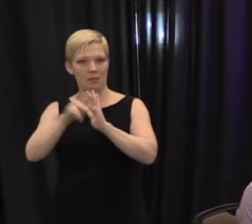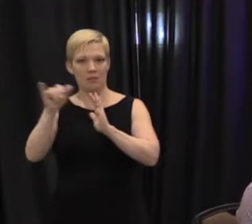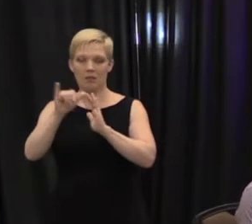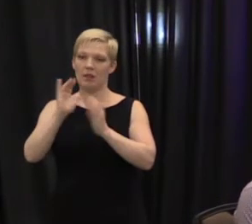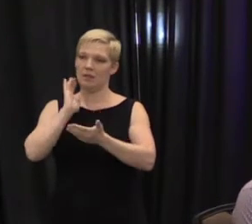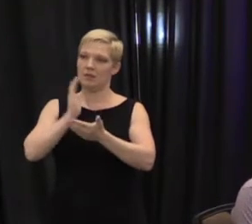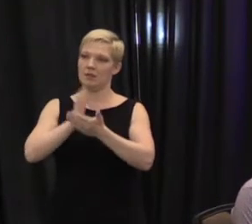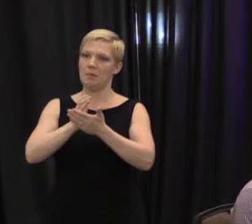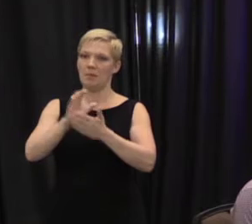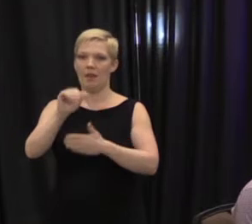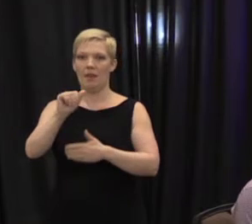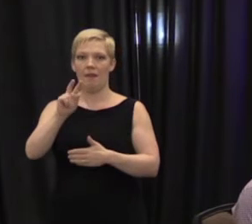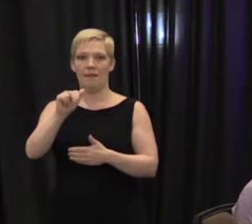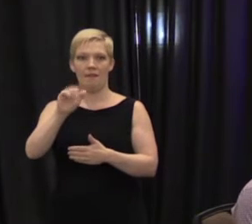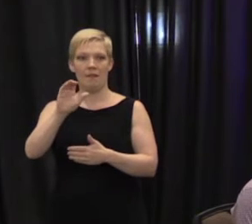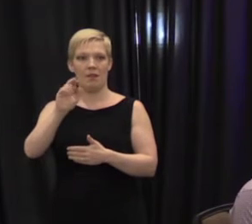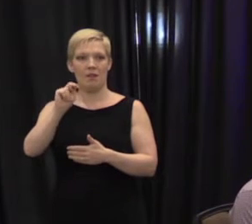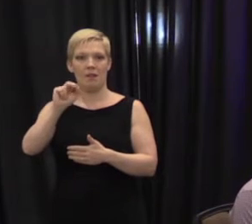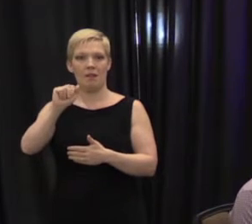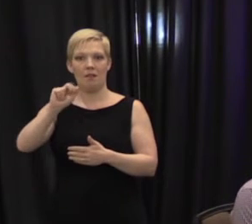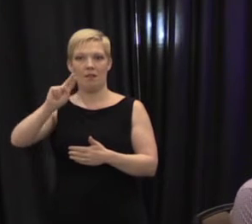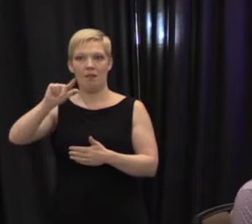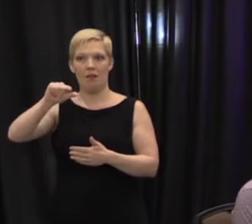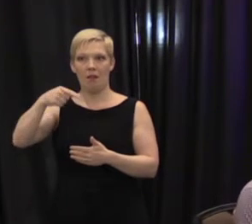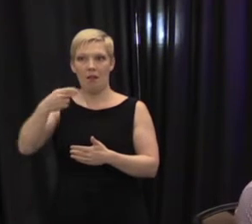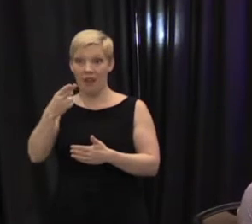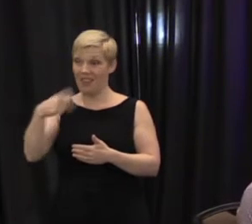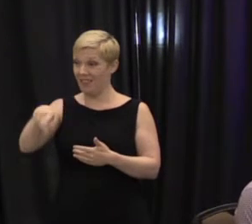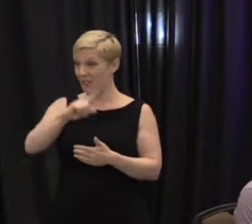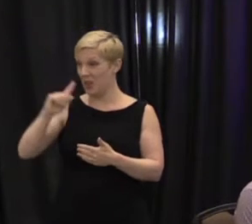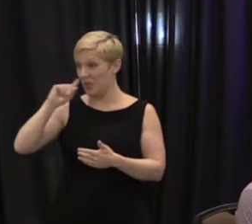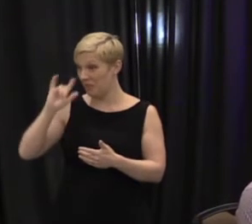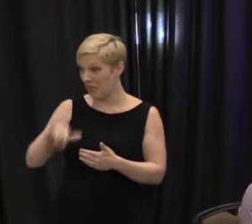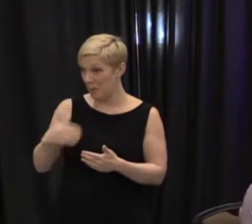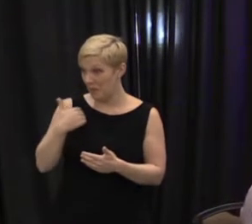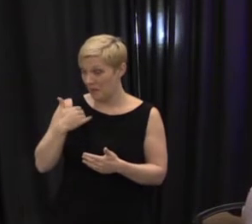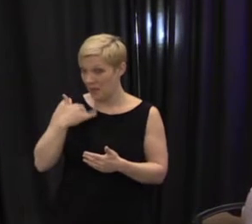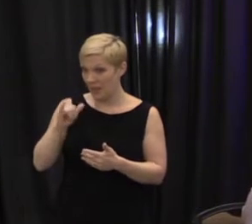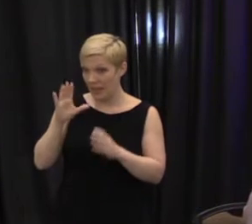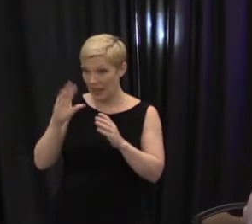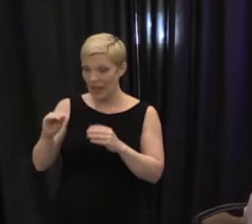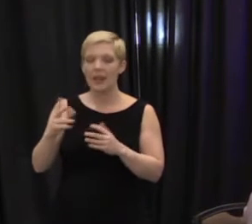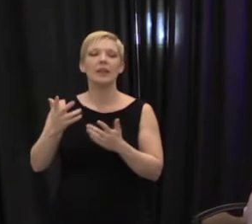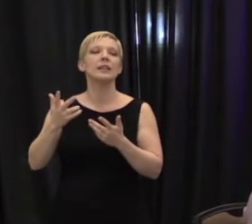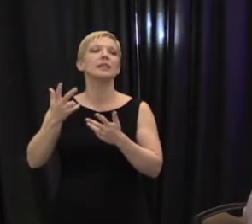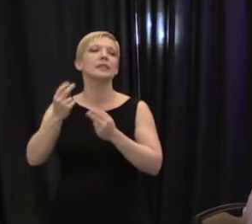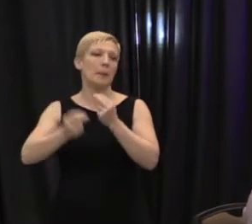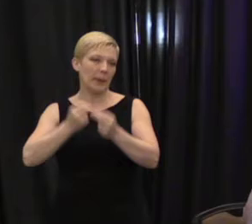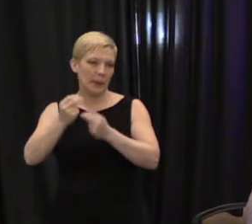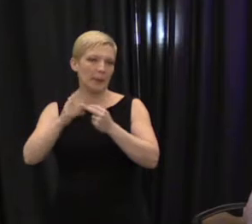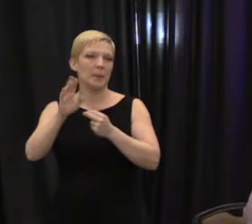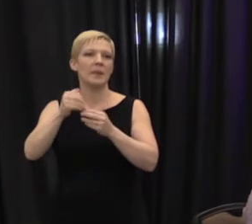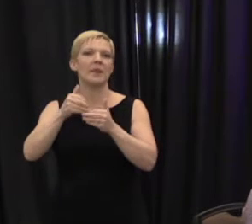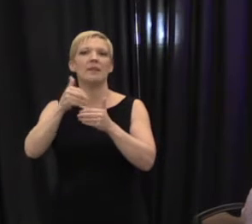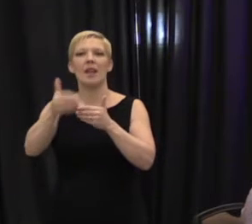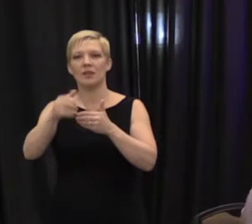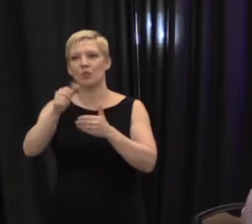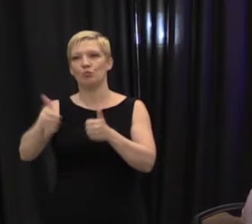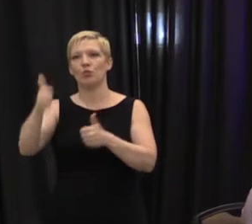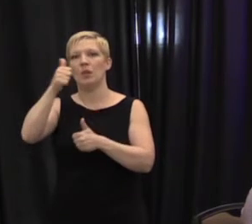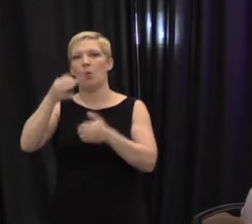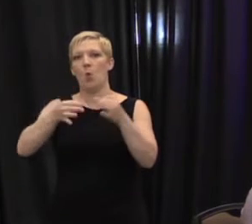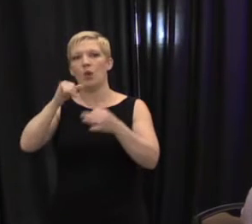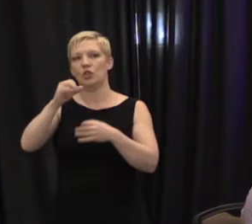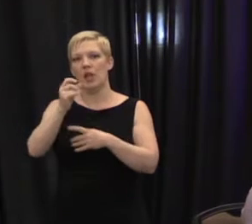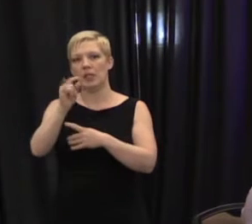Kavanaugh. I don't know if you all heard of this man named Brett Kavanaugh. But he's nominated to be the next Supreme Court justice,